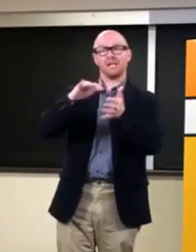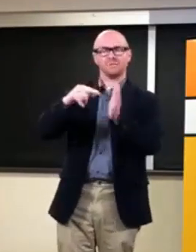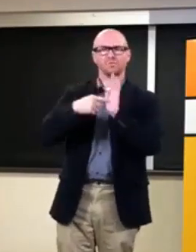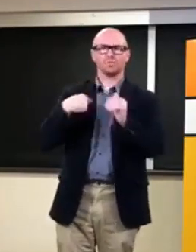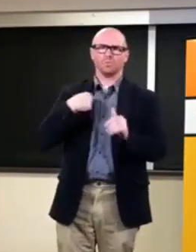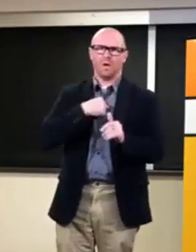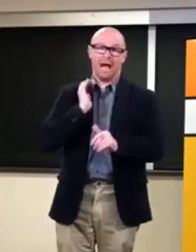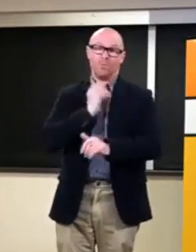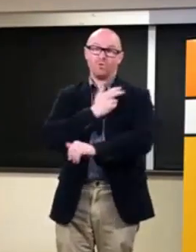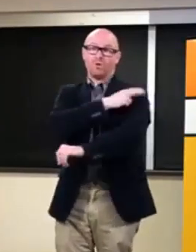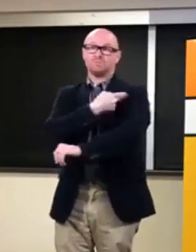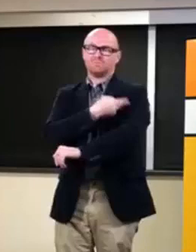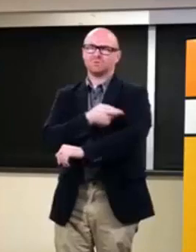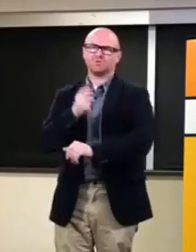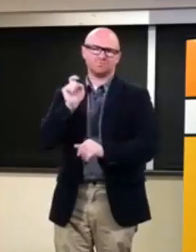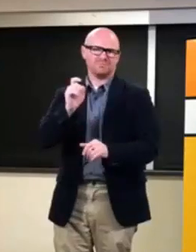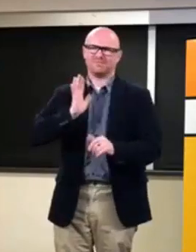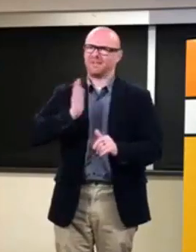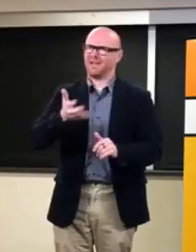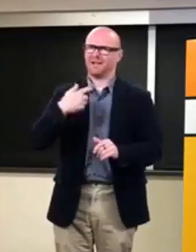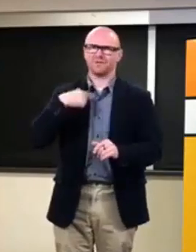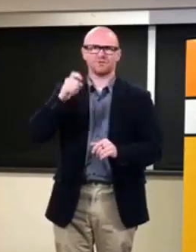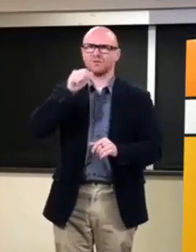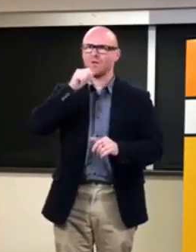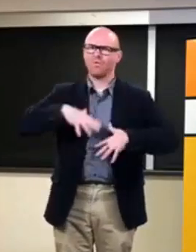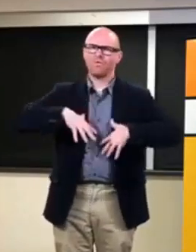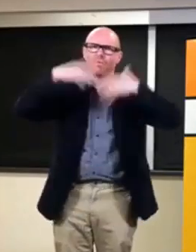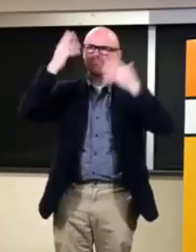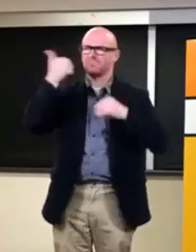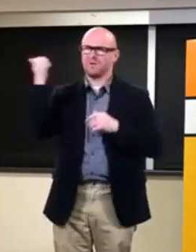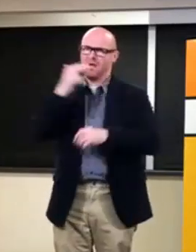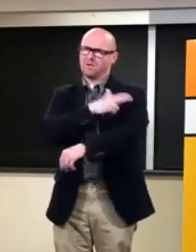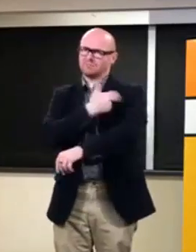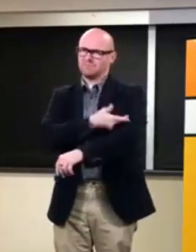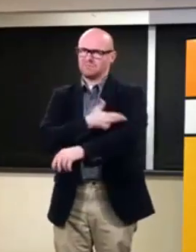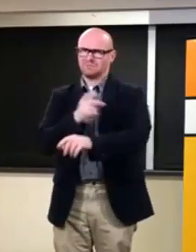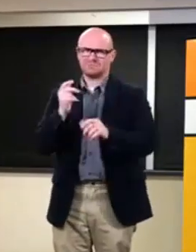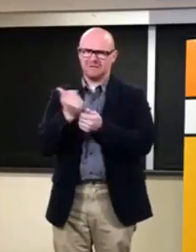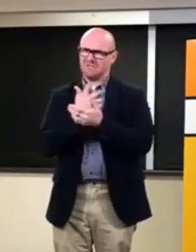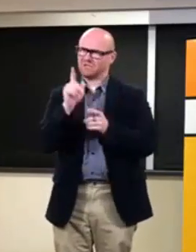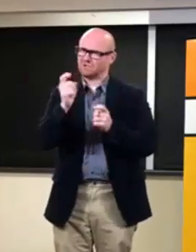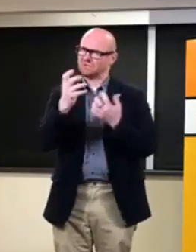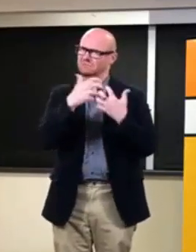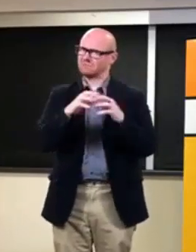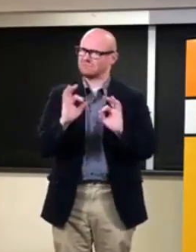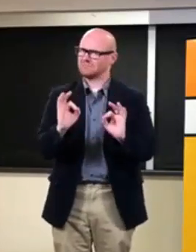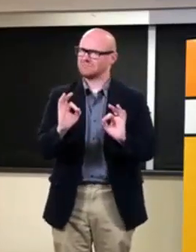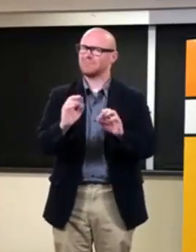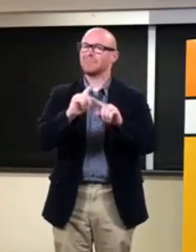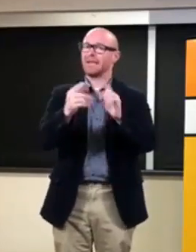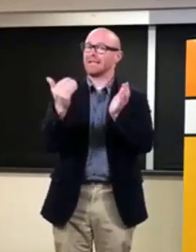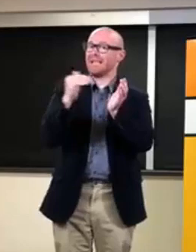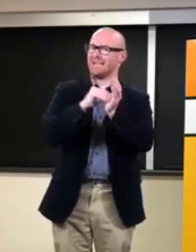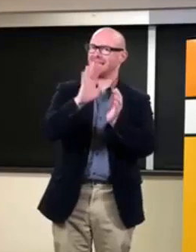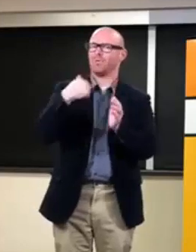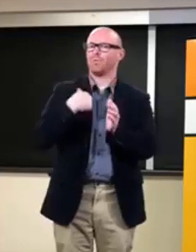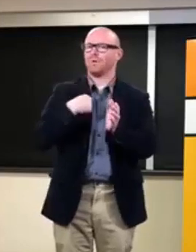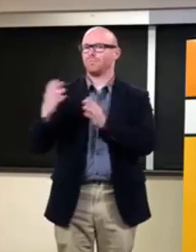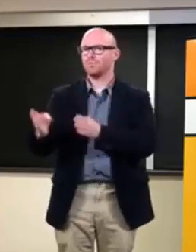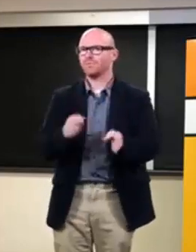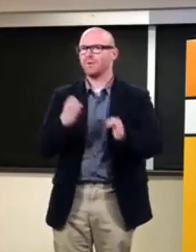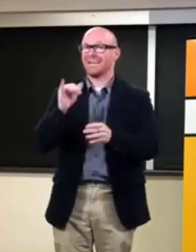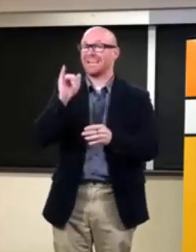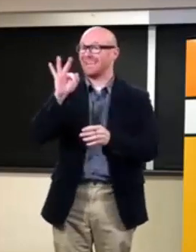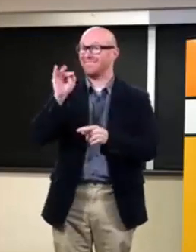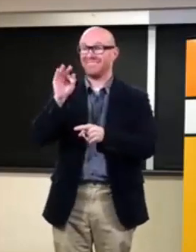for the predicted number of individuals who need hospitalization due to COVID-19. However, like I said before, we're always preparing for worst